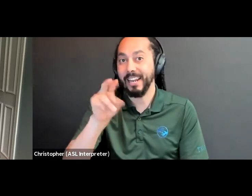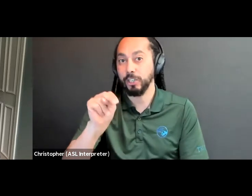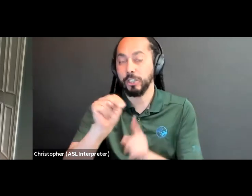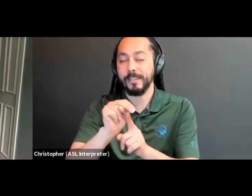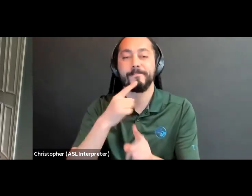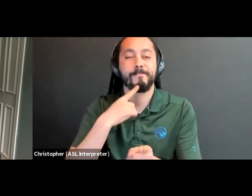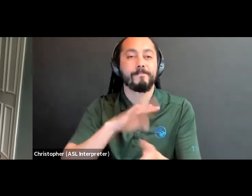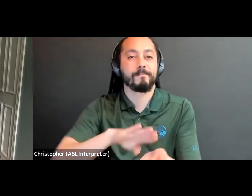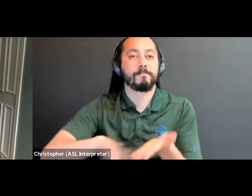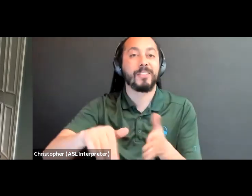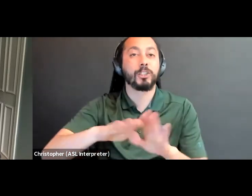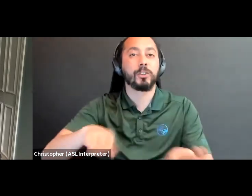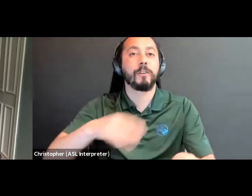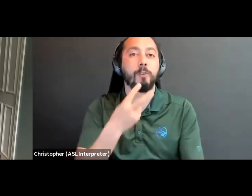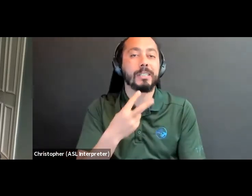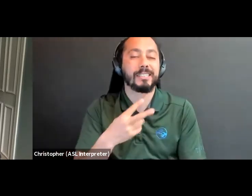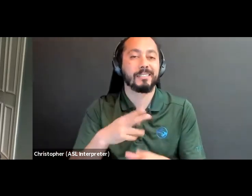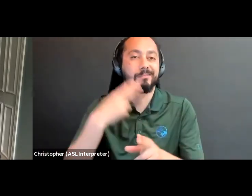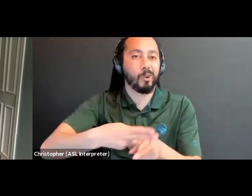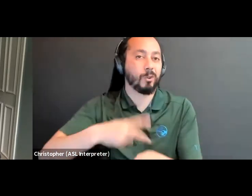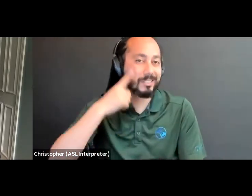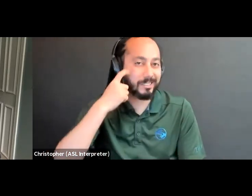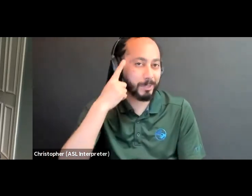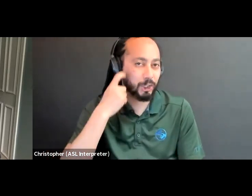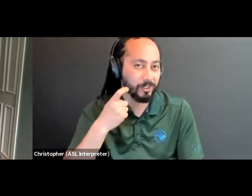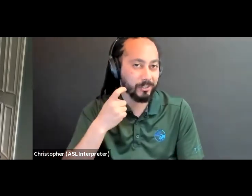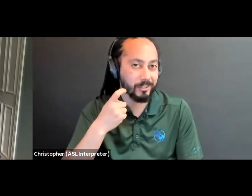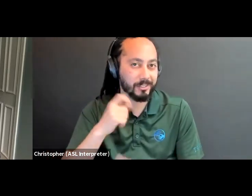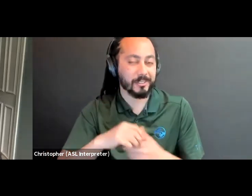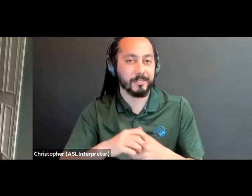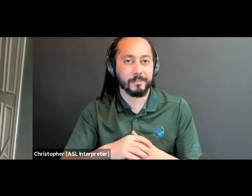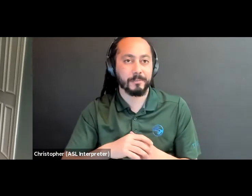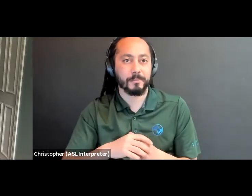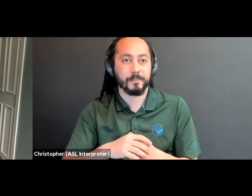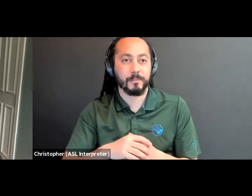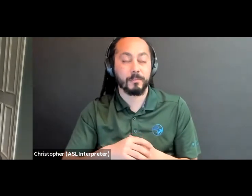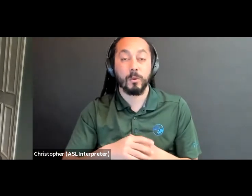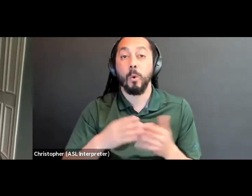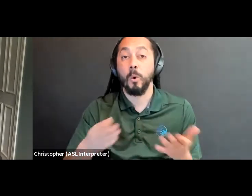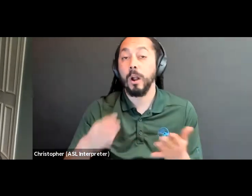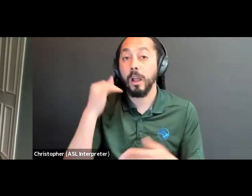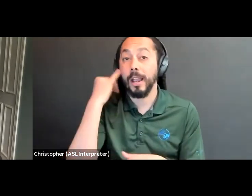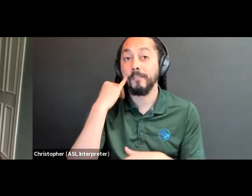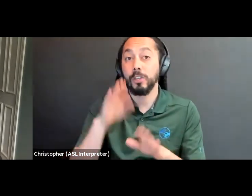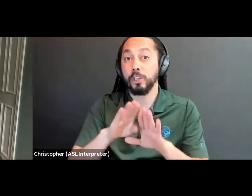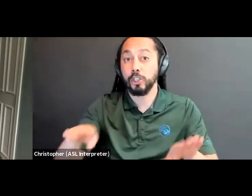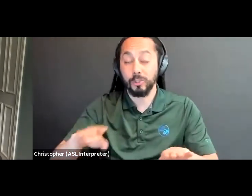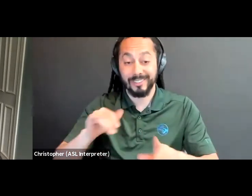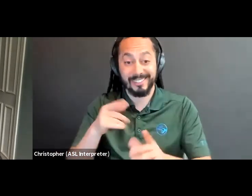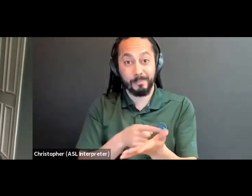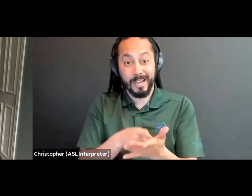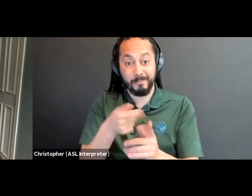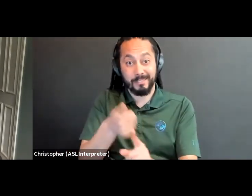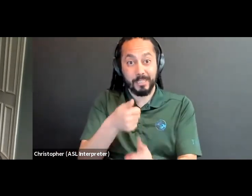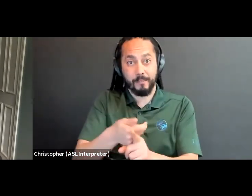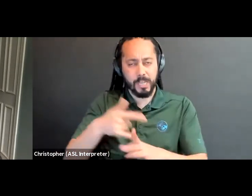case when actually it looks like when children are able to really clearly articulate